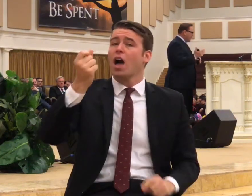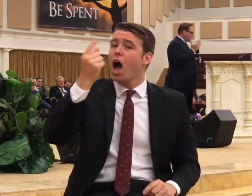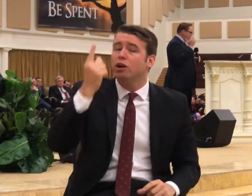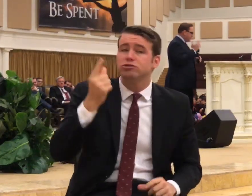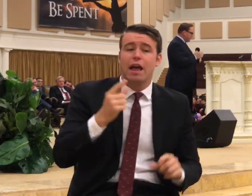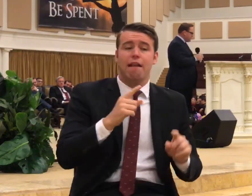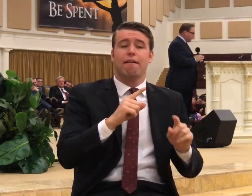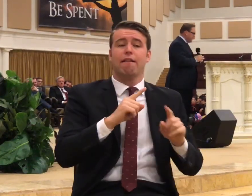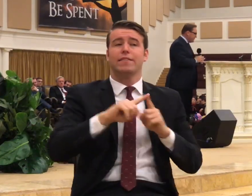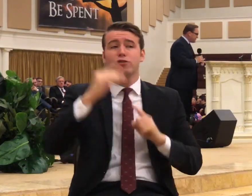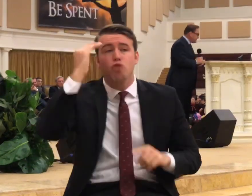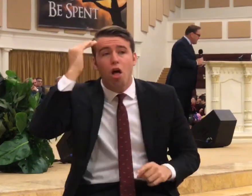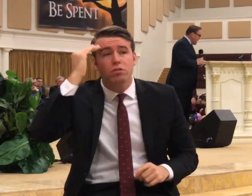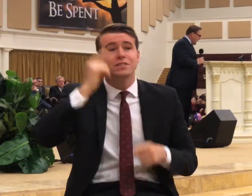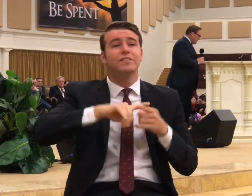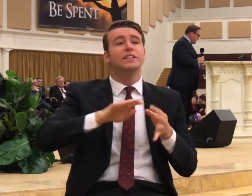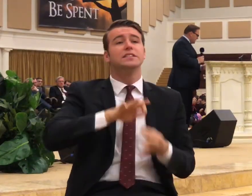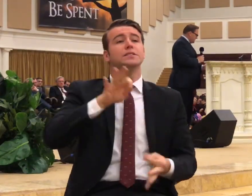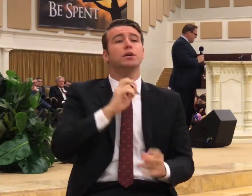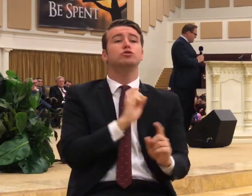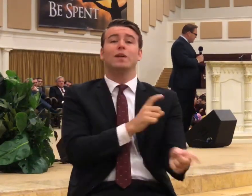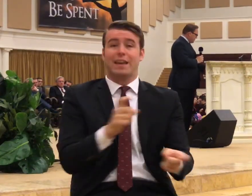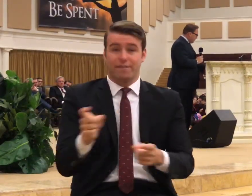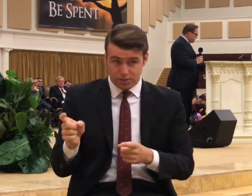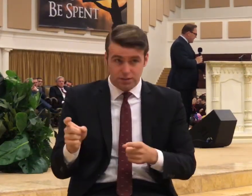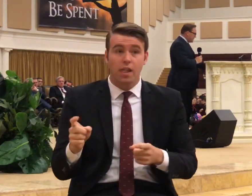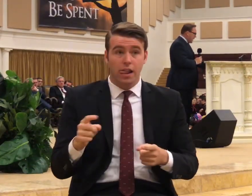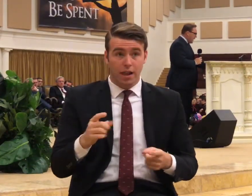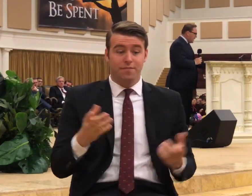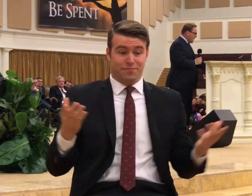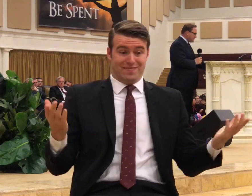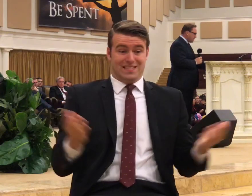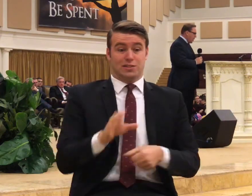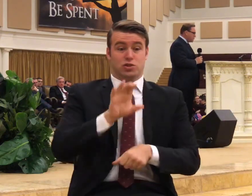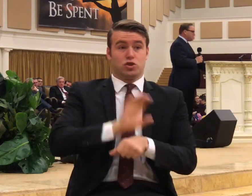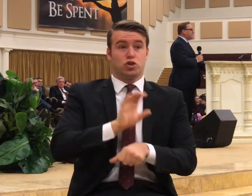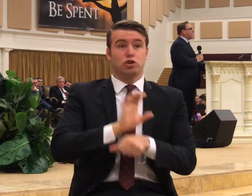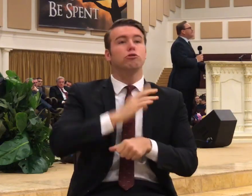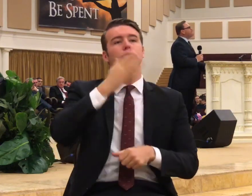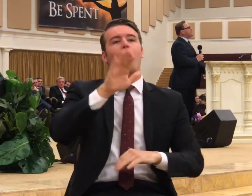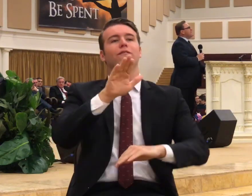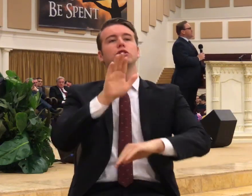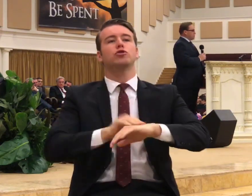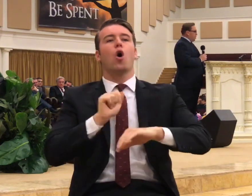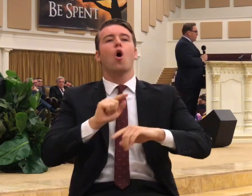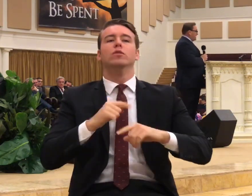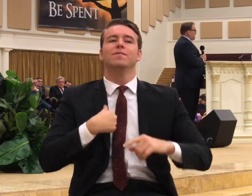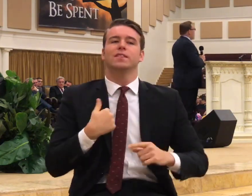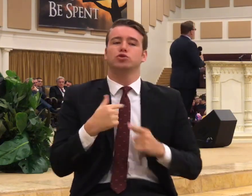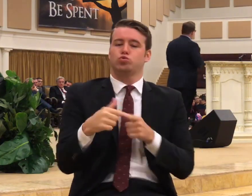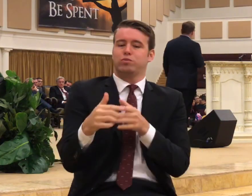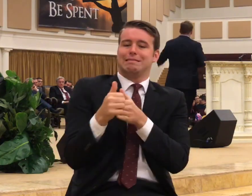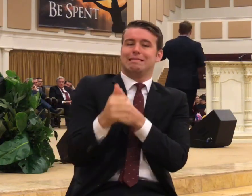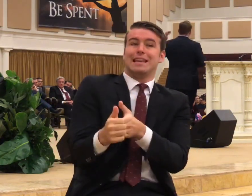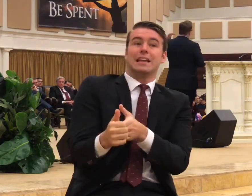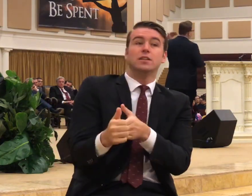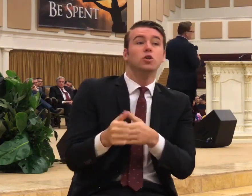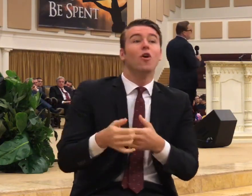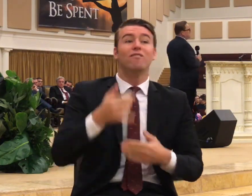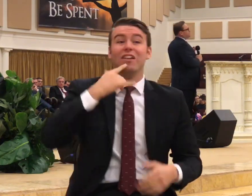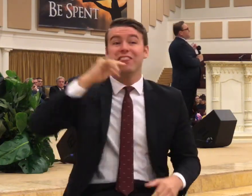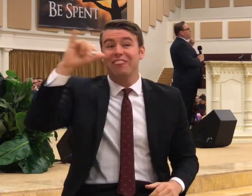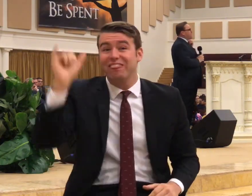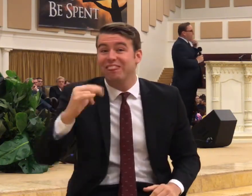understanding, knowledge, and spiritual gifts. And this is a church that God has called to lead. And so that's for that reason that